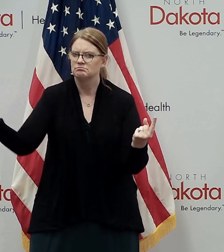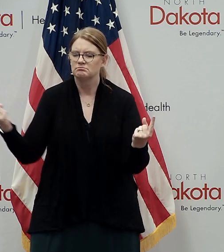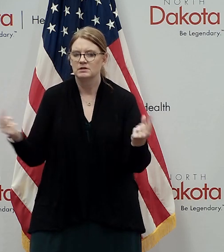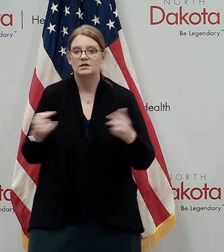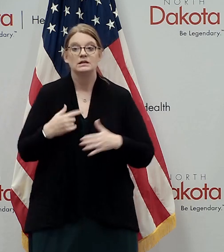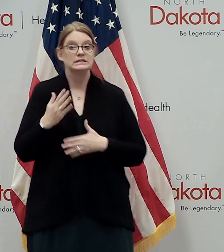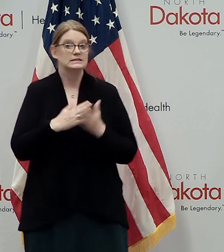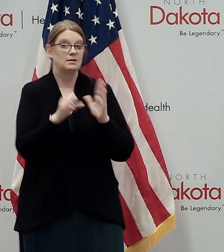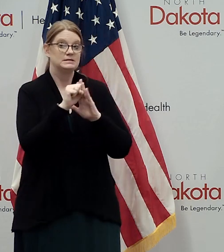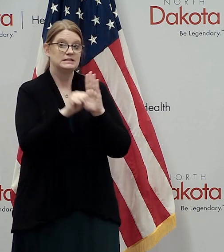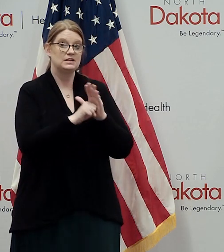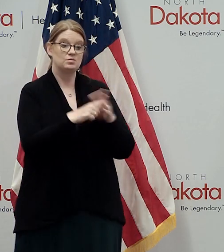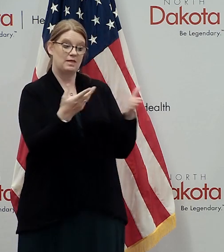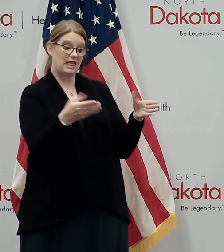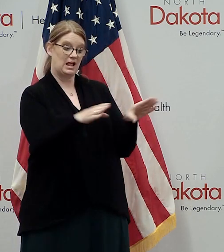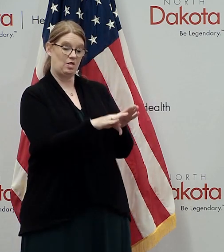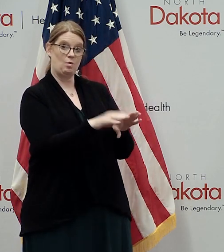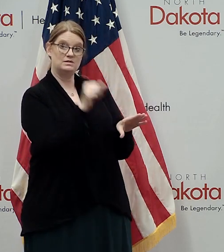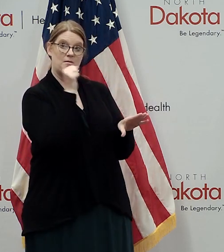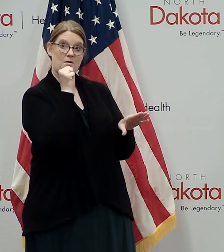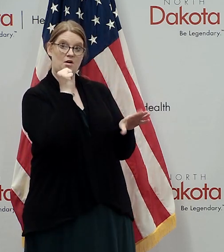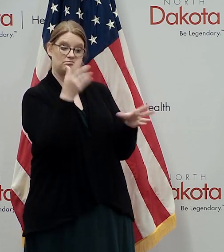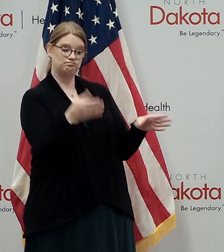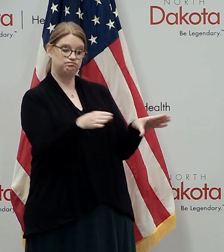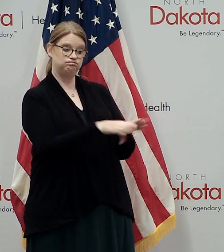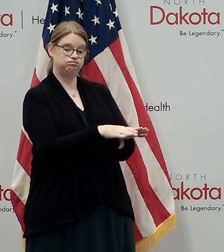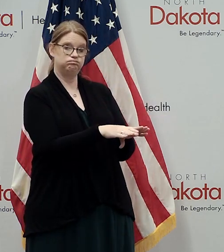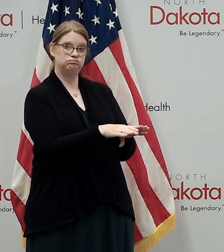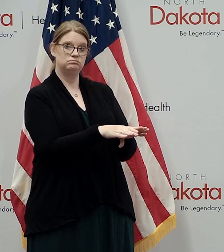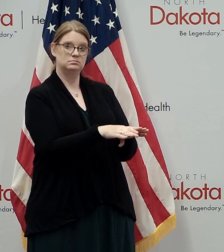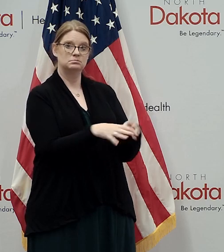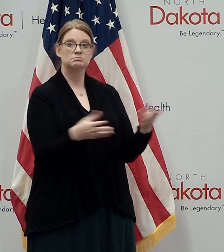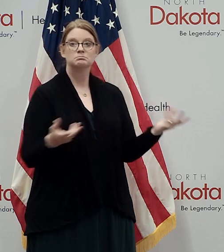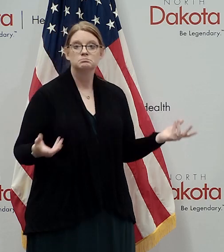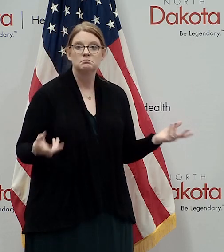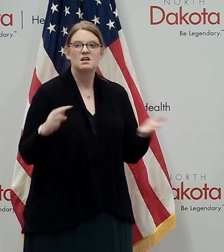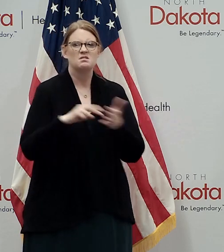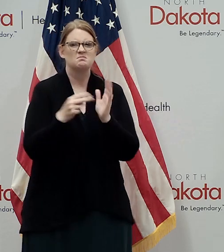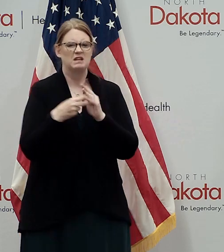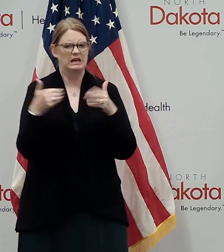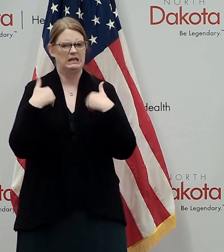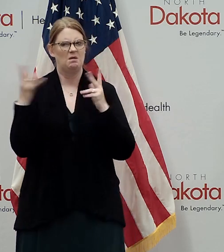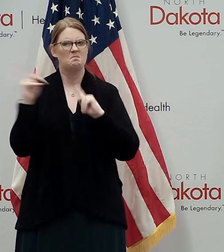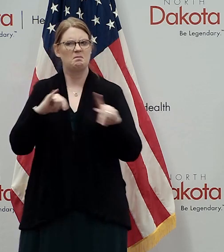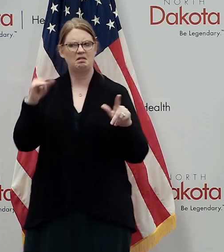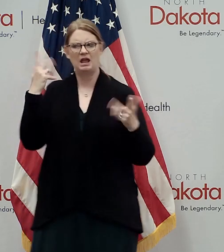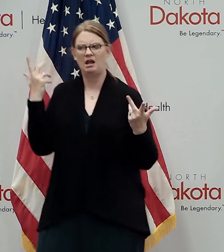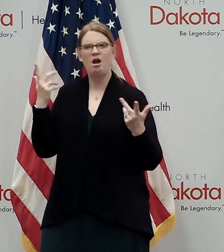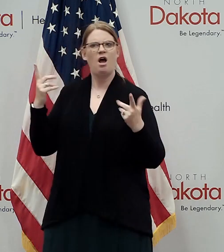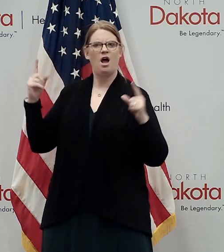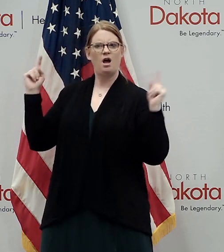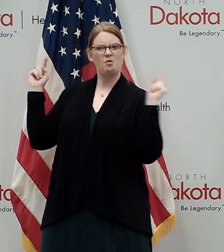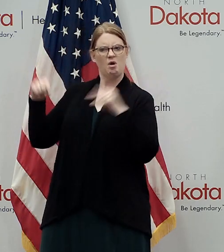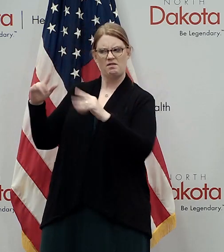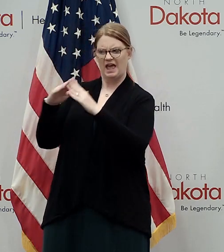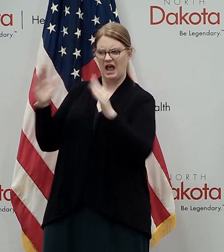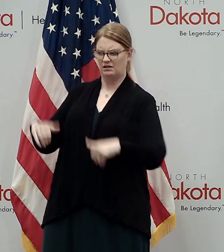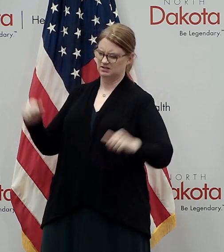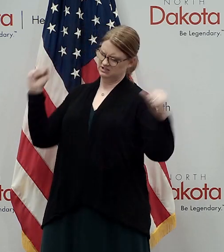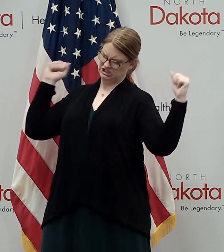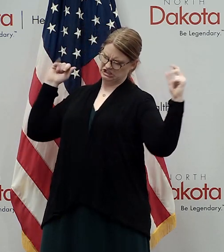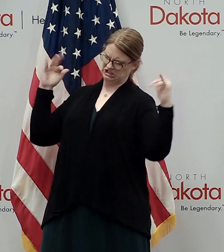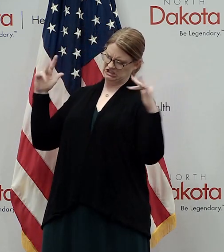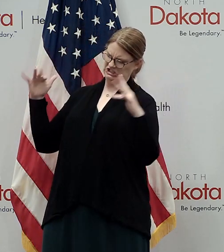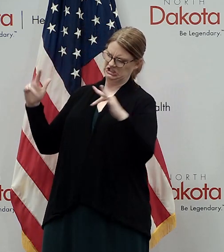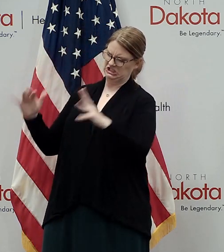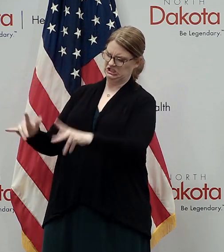bars, when they closed the bars, this led to young people having large house parties. Didn't really solve a problem. It